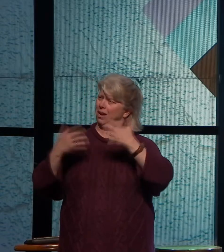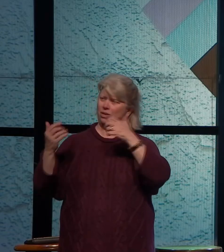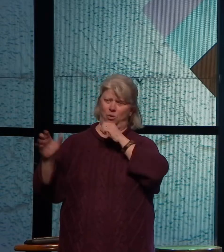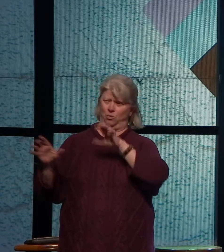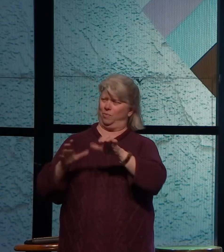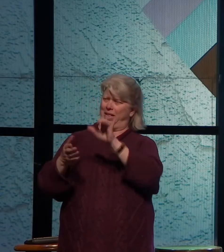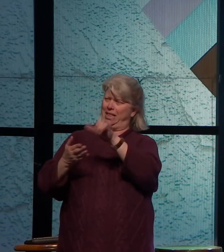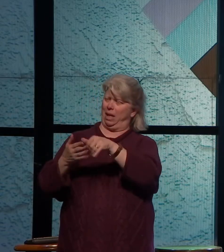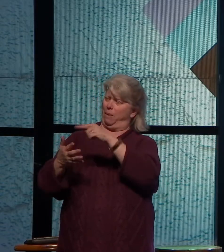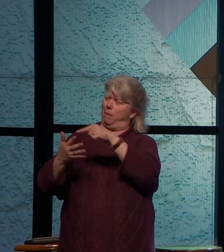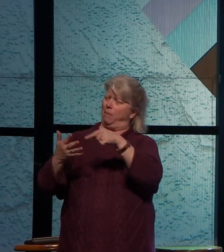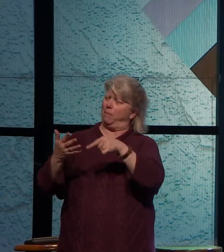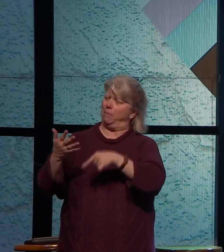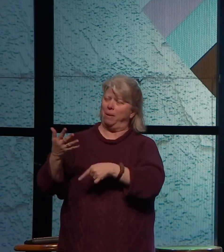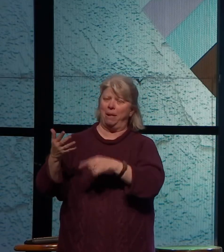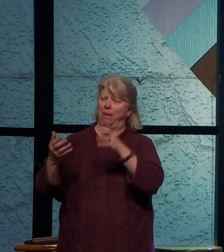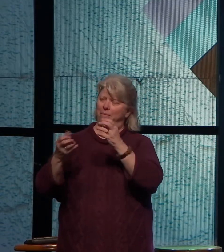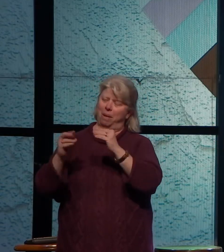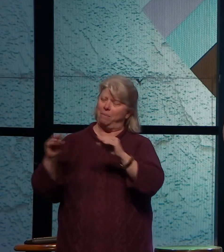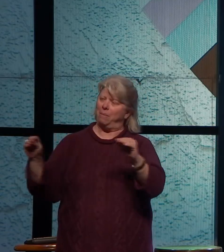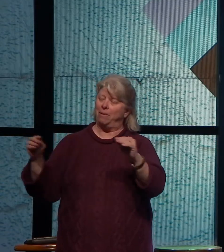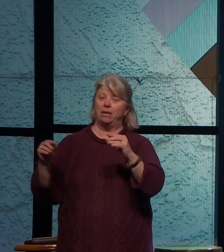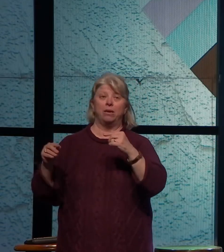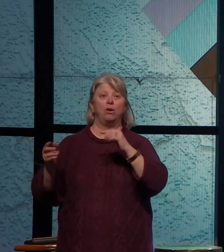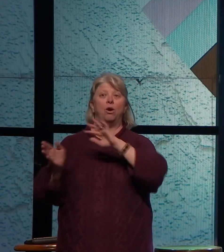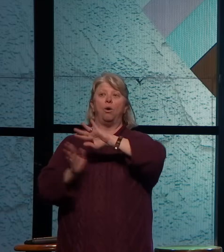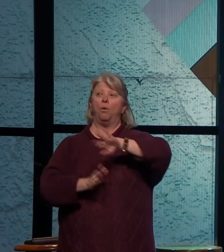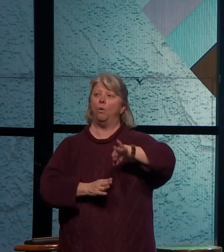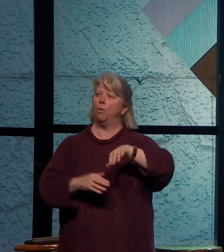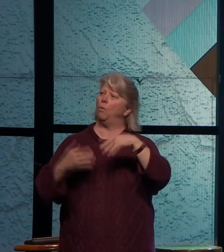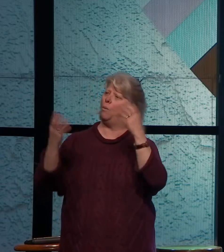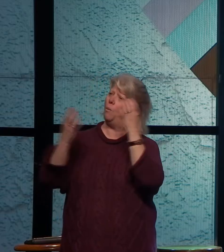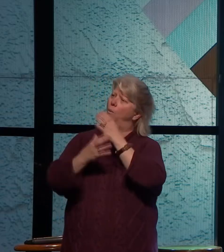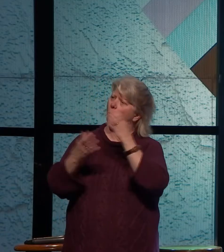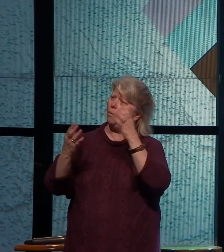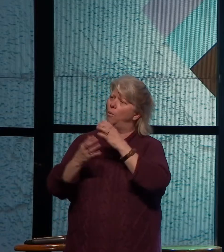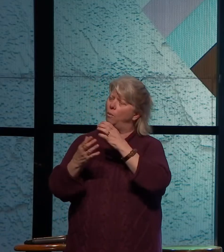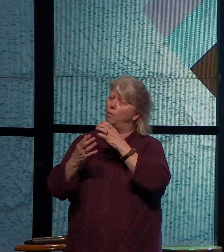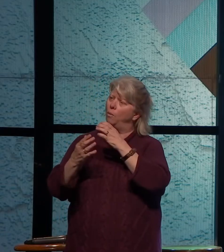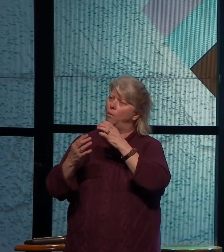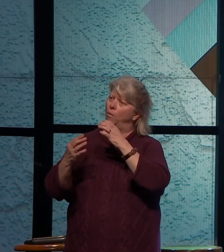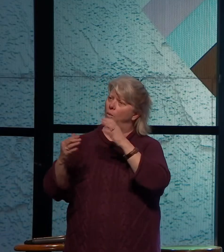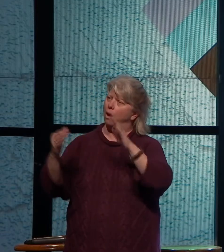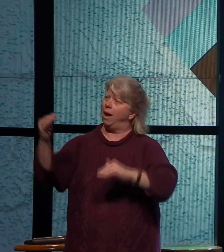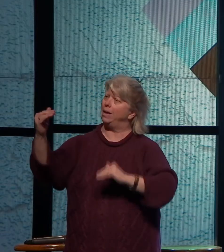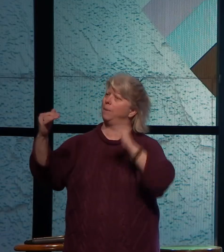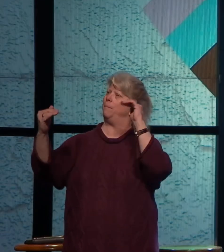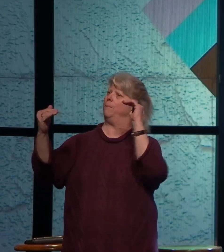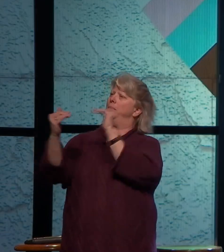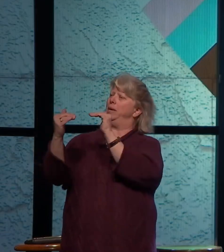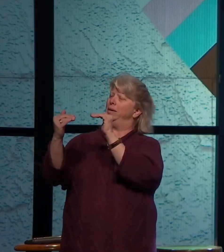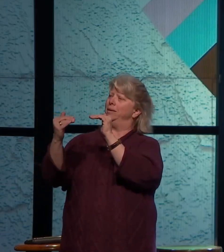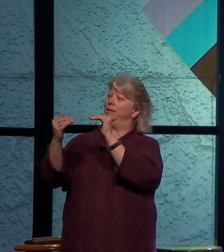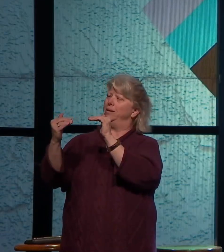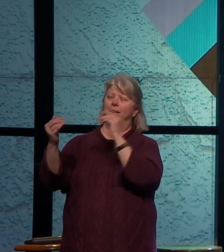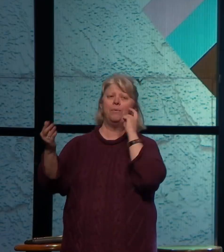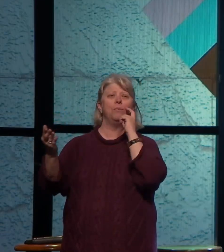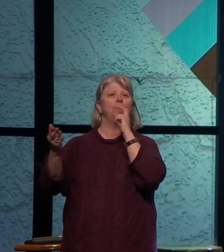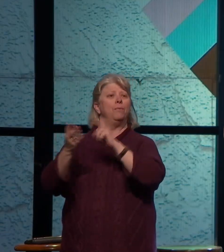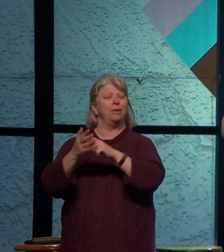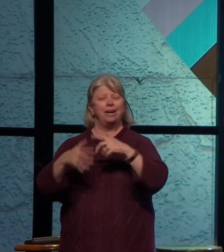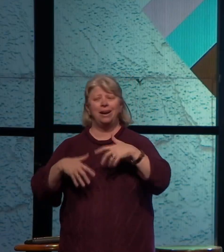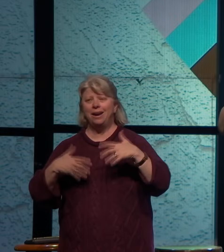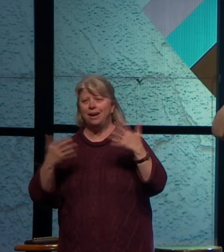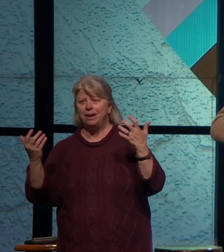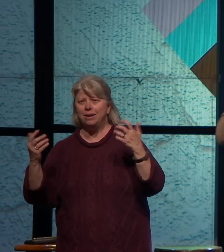treat me like that. And I can go, oh, wow. I can just meet them right there. And I can recognize, oh, this